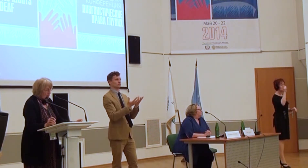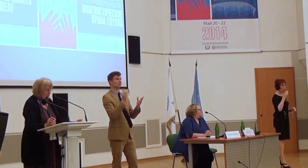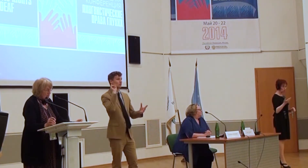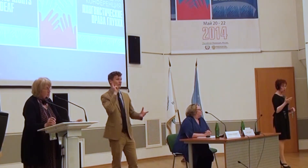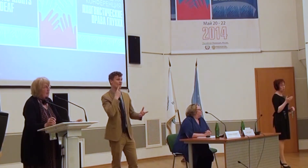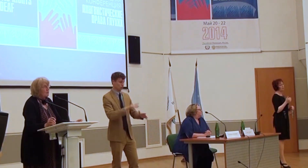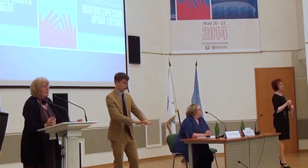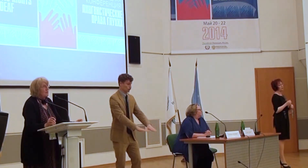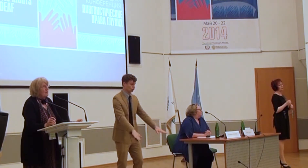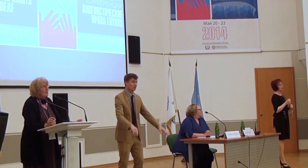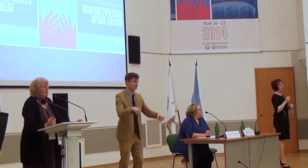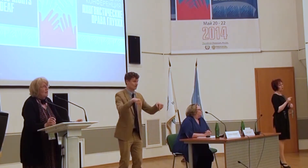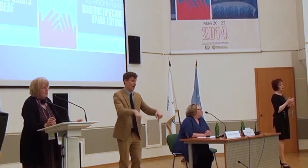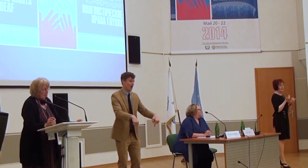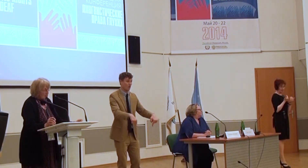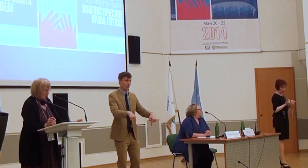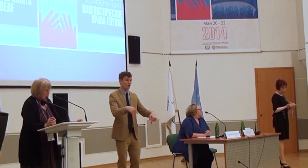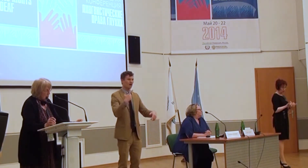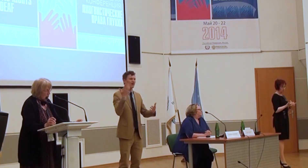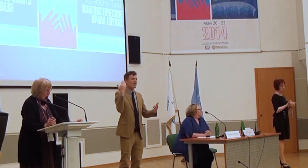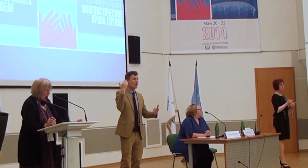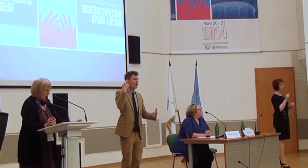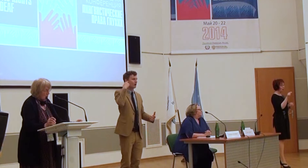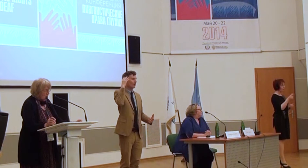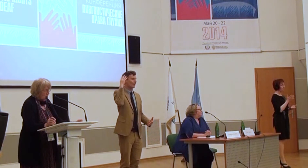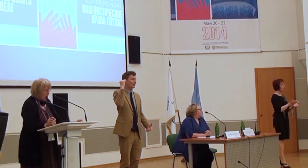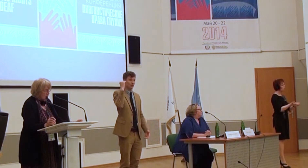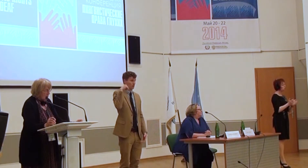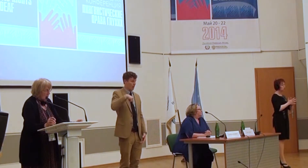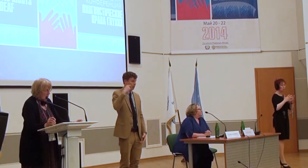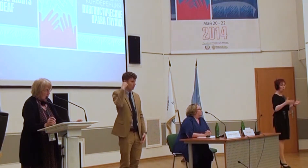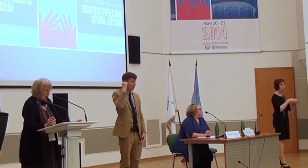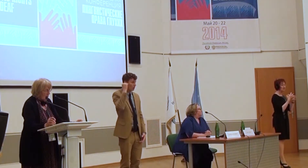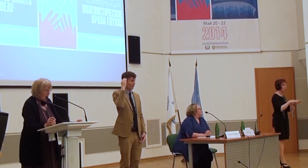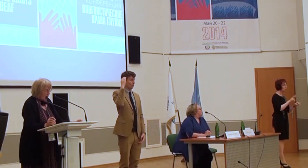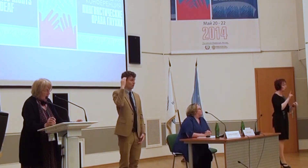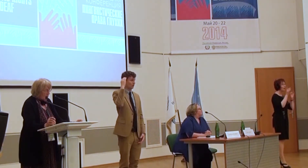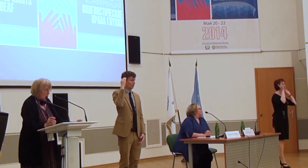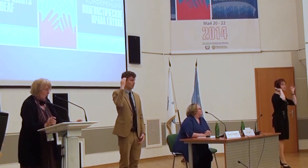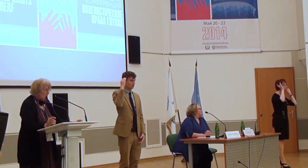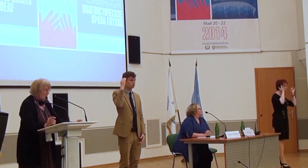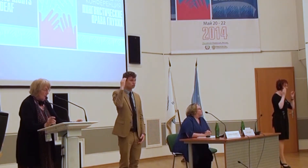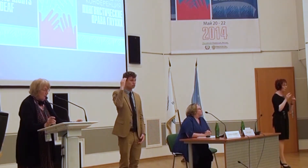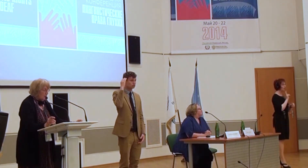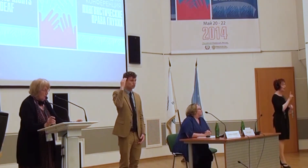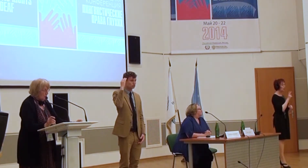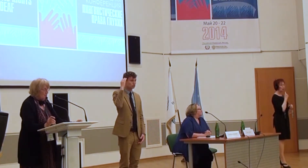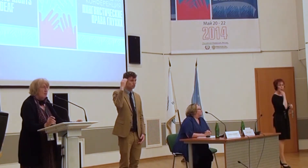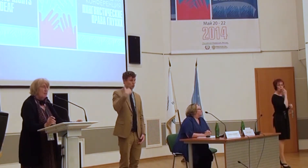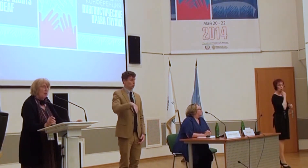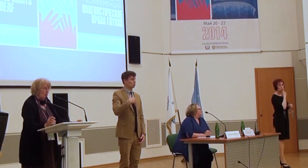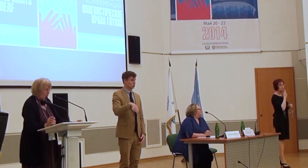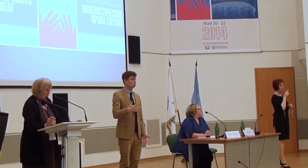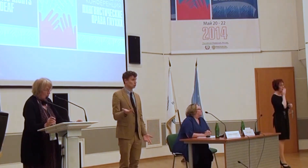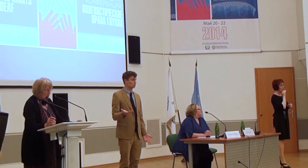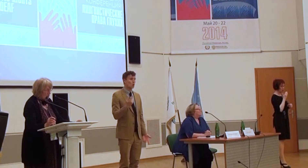greater access to sound and greater access to spoken language than previously. The majority of deaf children who